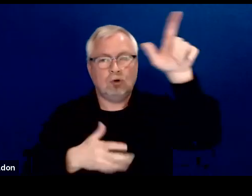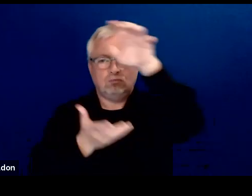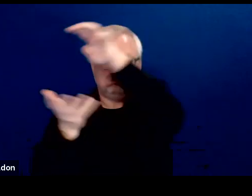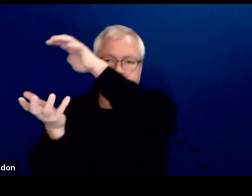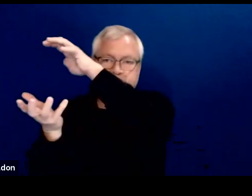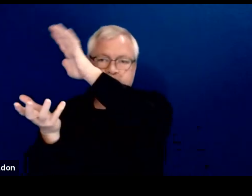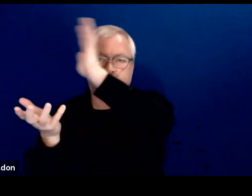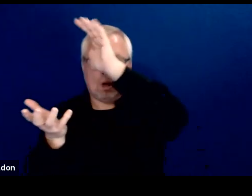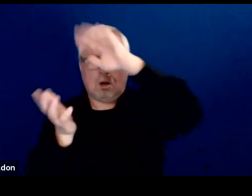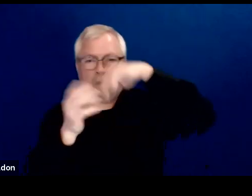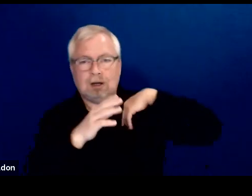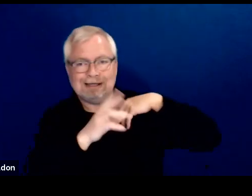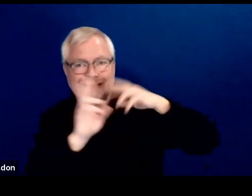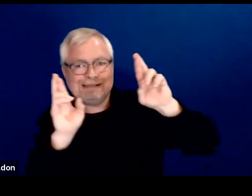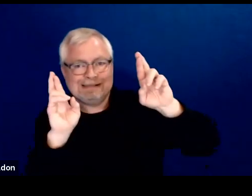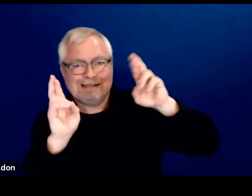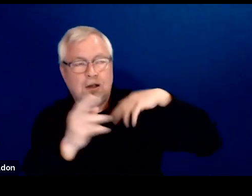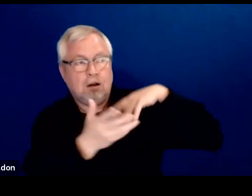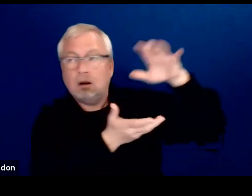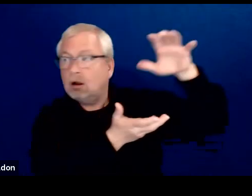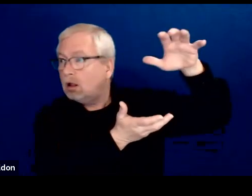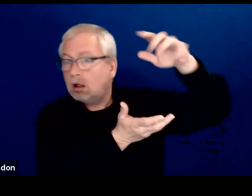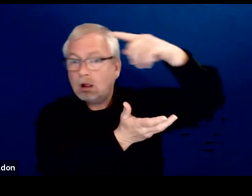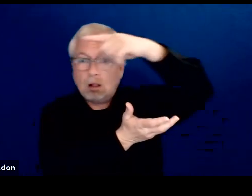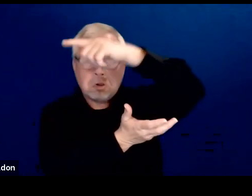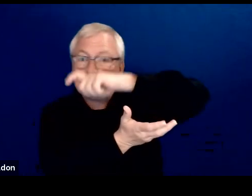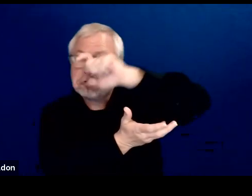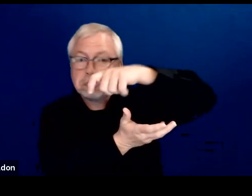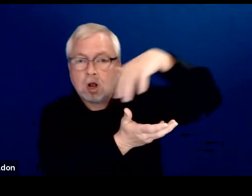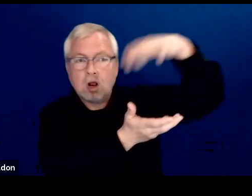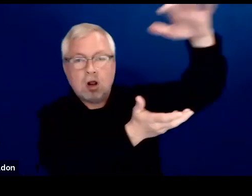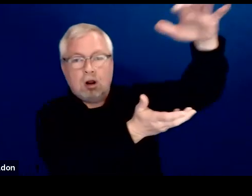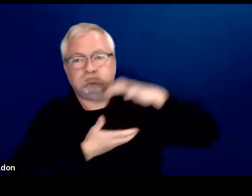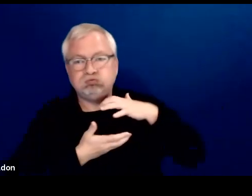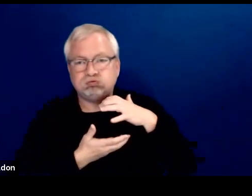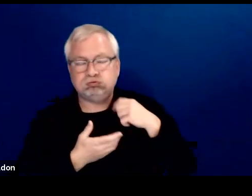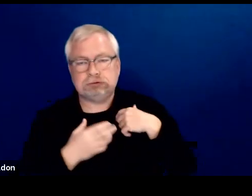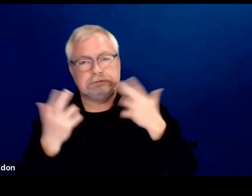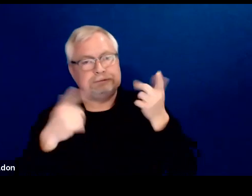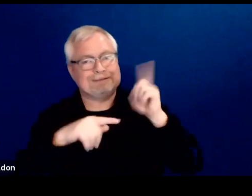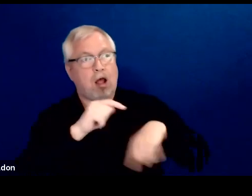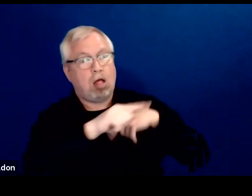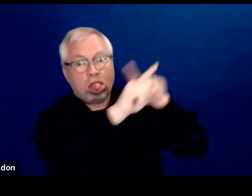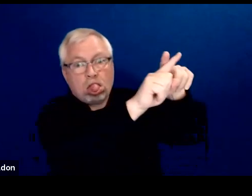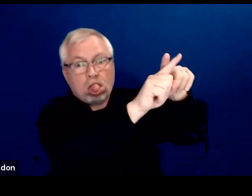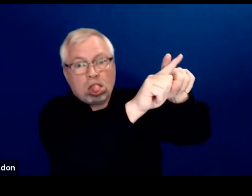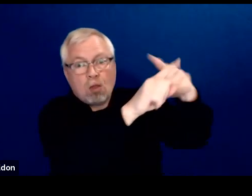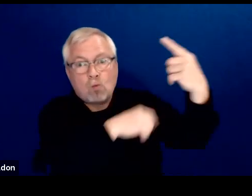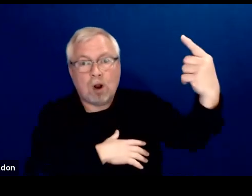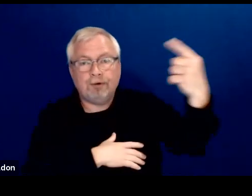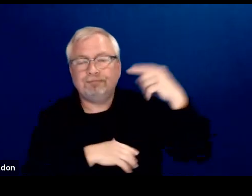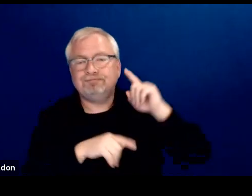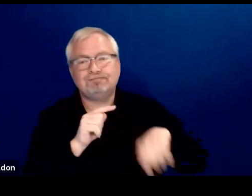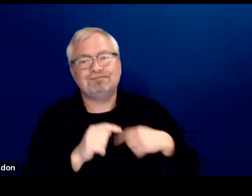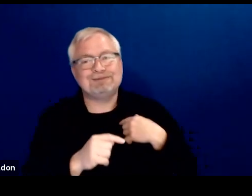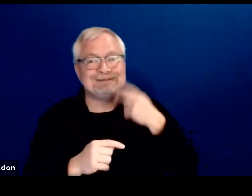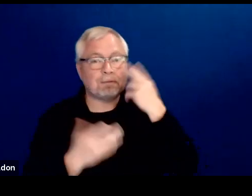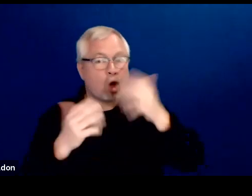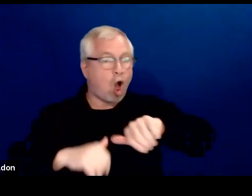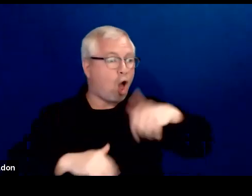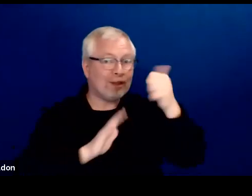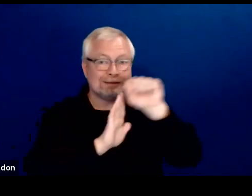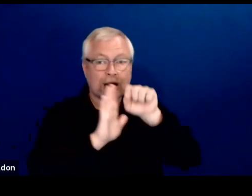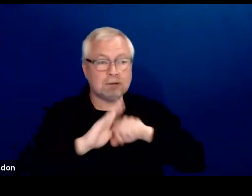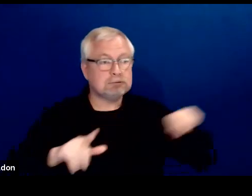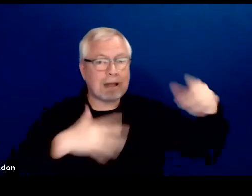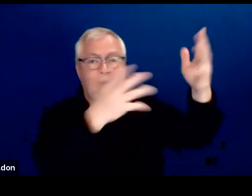count on that because states are struggling with that. And I might also say where you've seen some states that were able to give ventilators